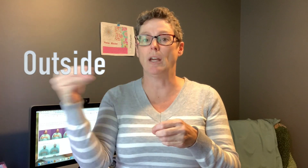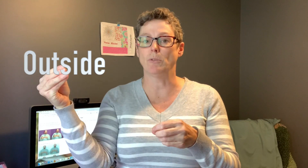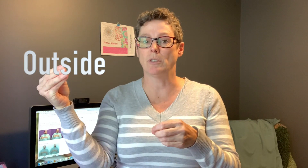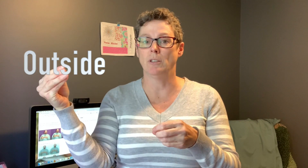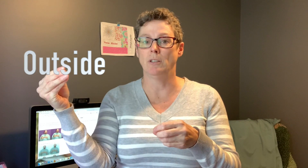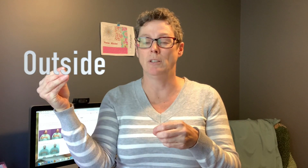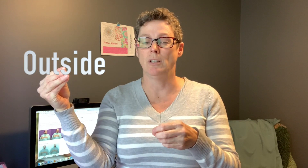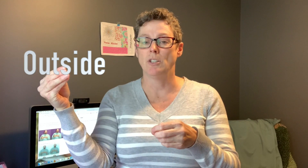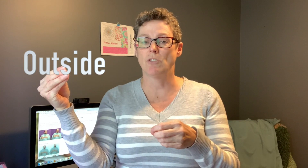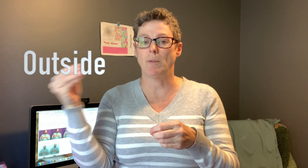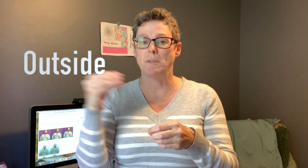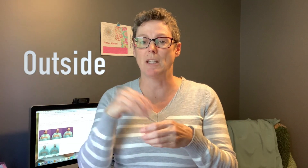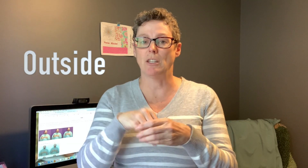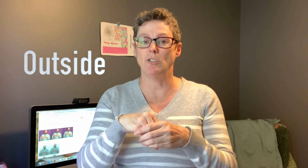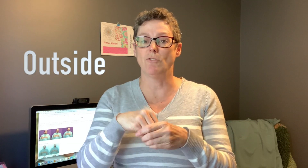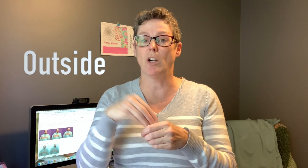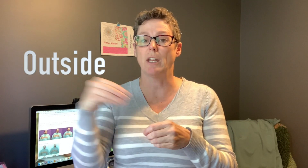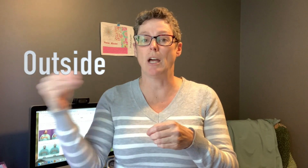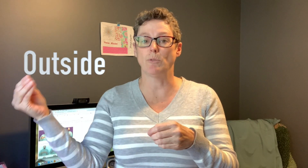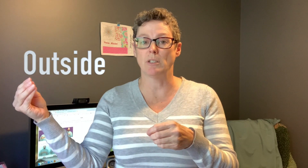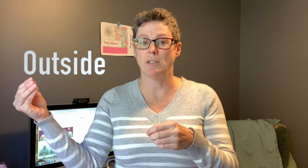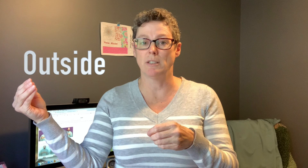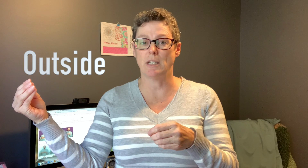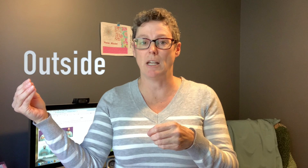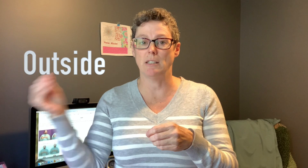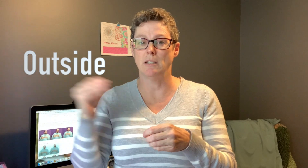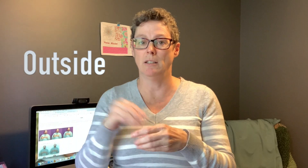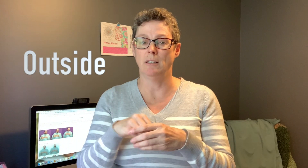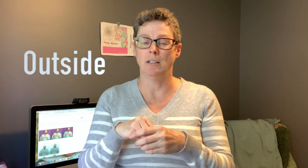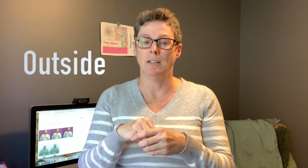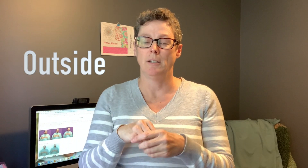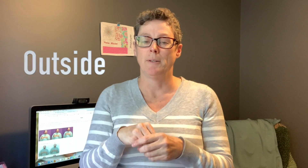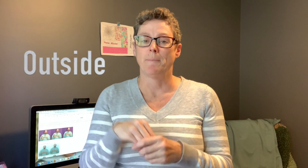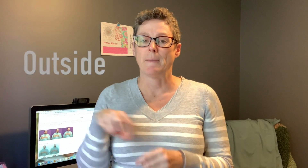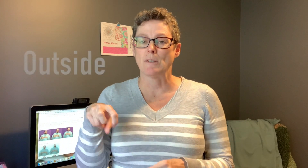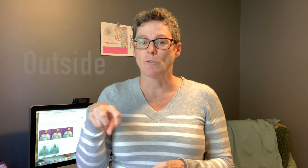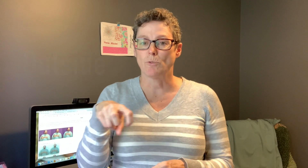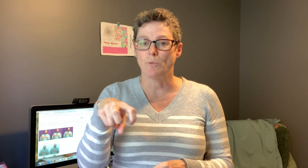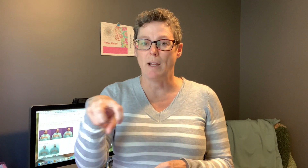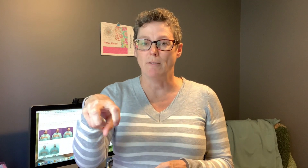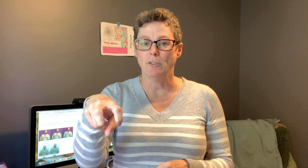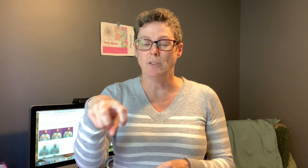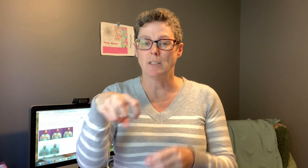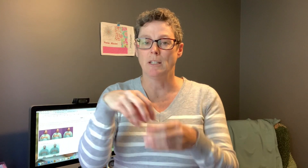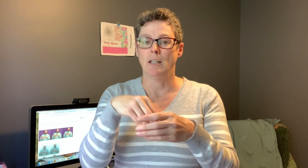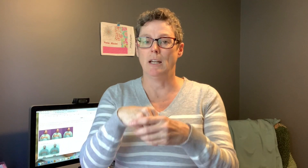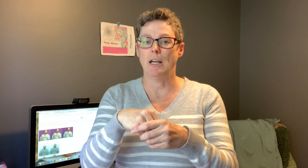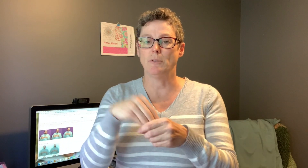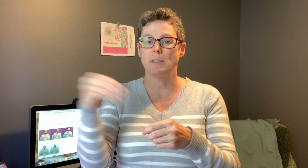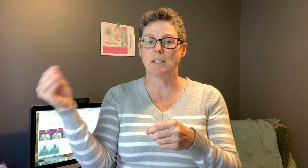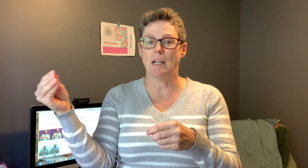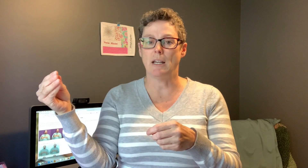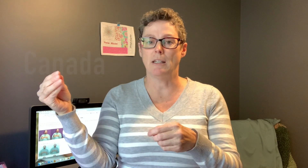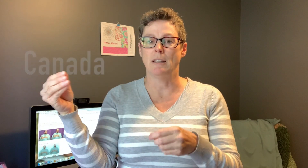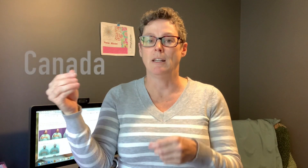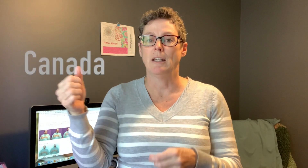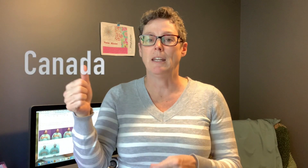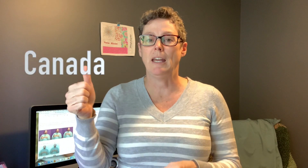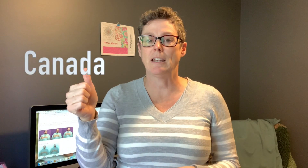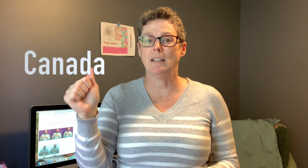out to represent that you've gone outside. So traveled outside Canada,